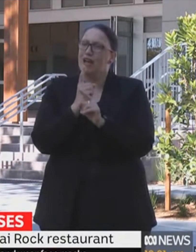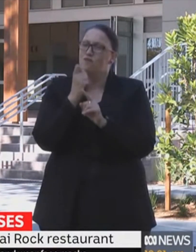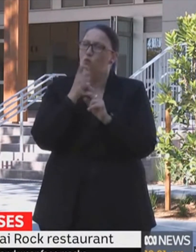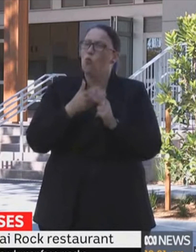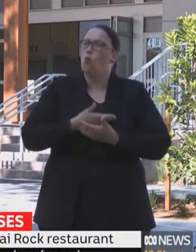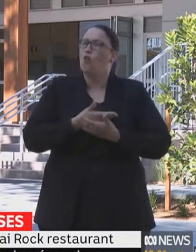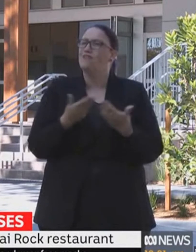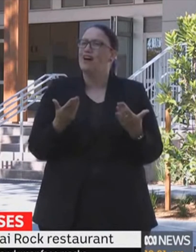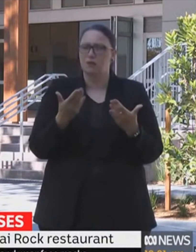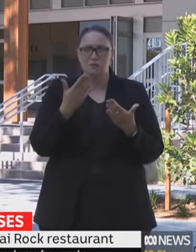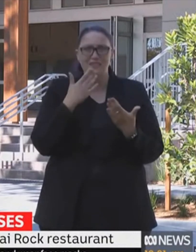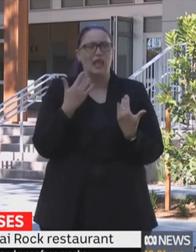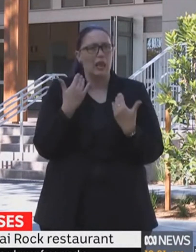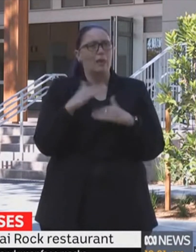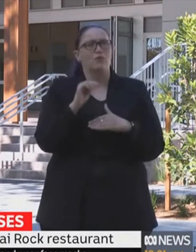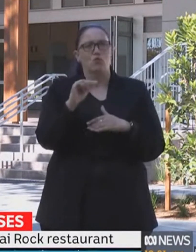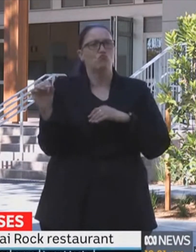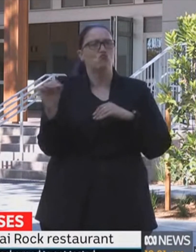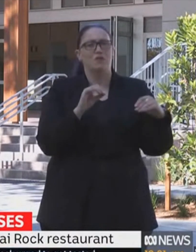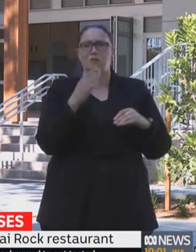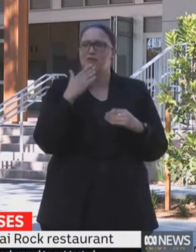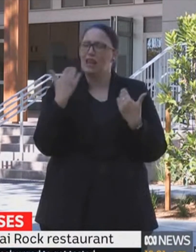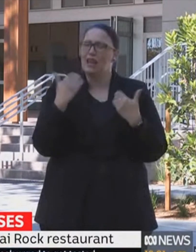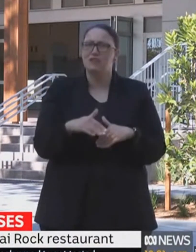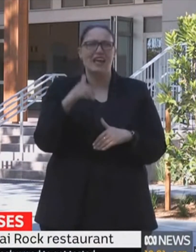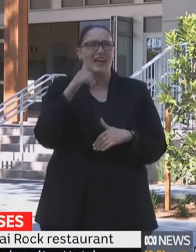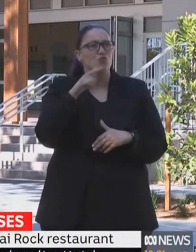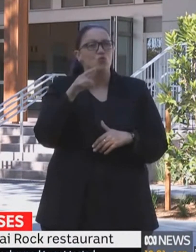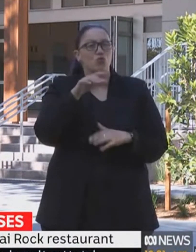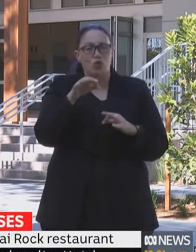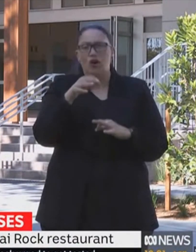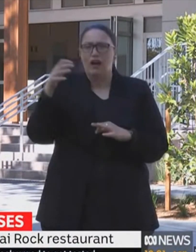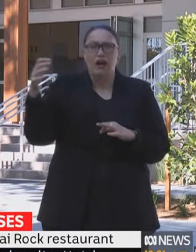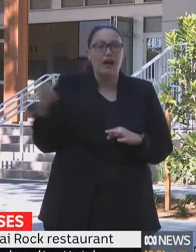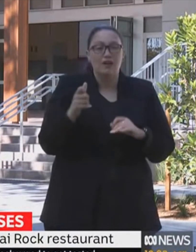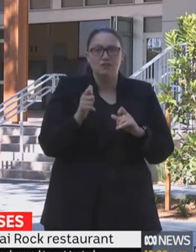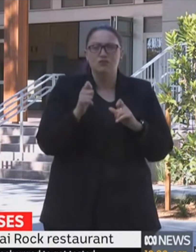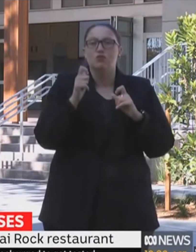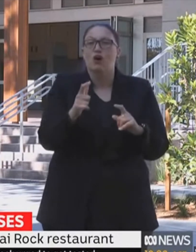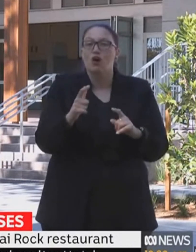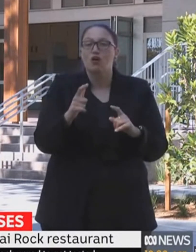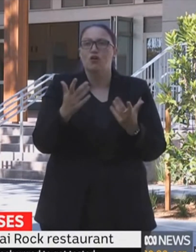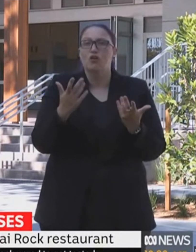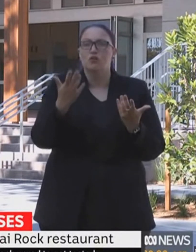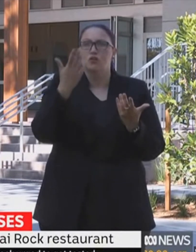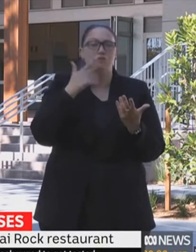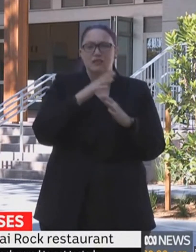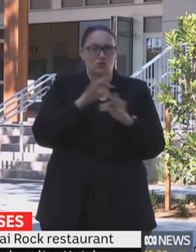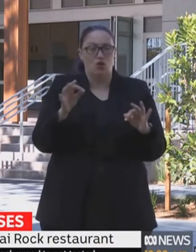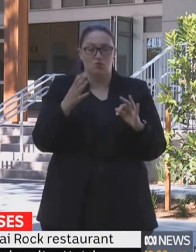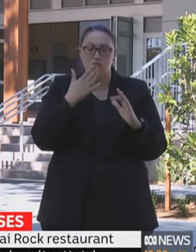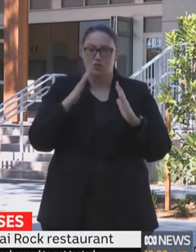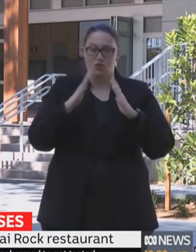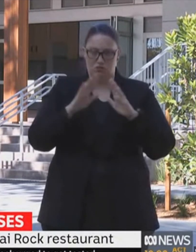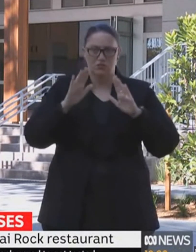us to restrict anything that is non-essential for the next few weeks. So let's consider avoiding crowds,